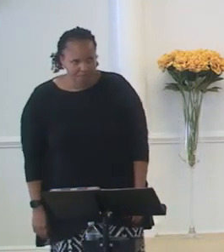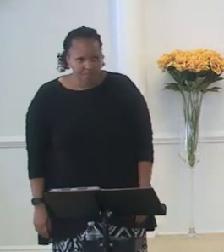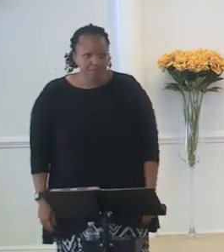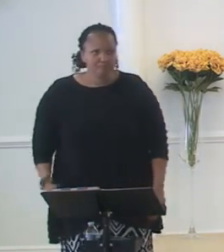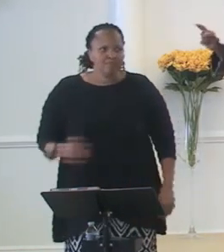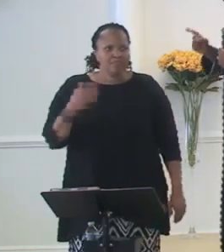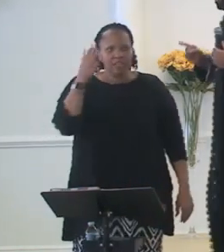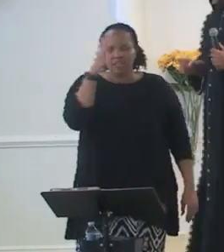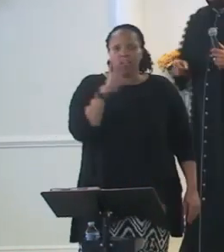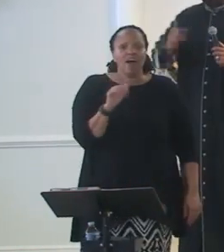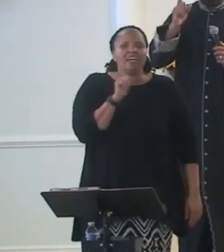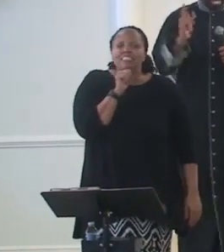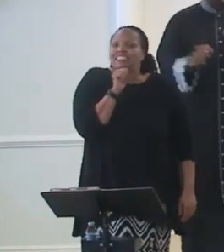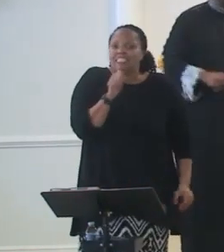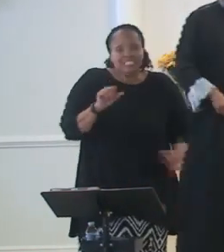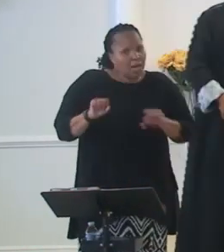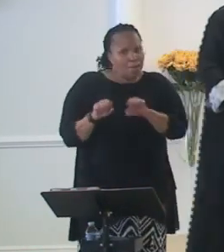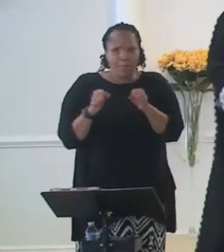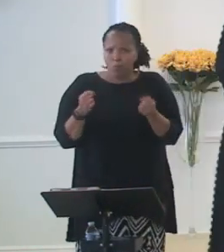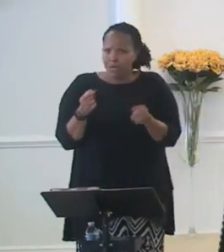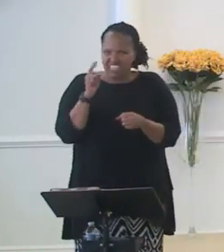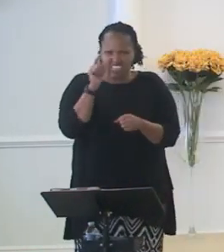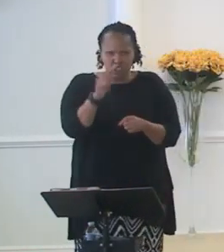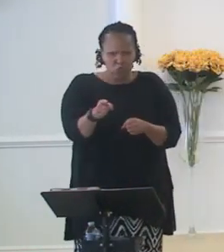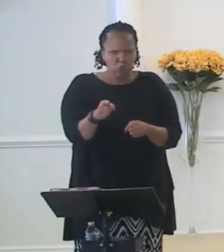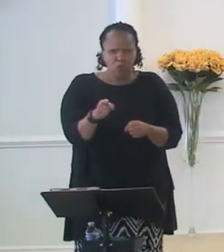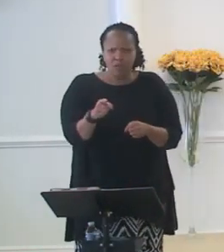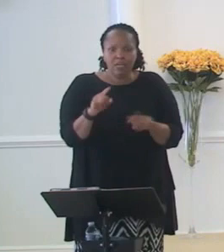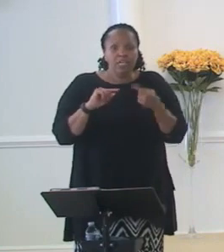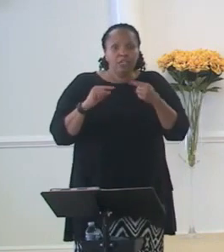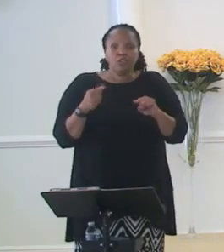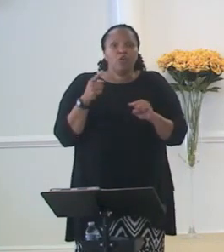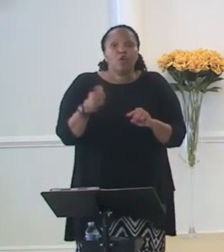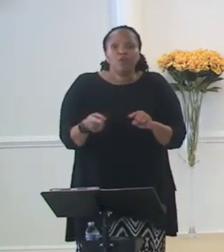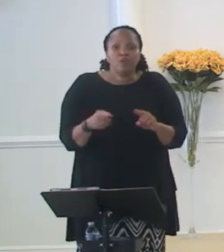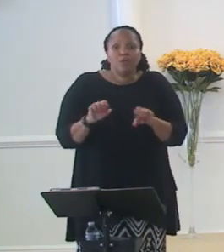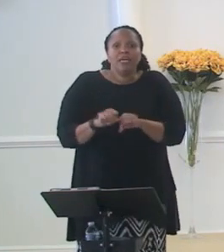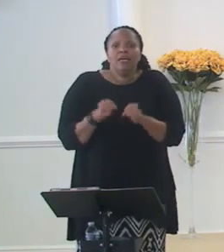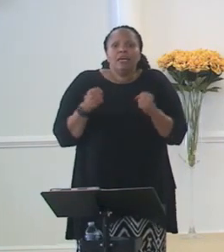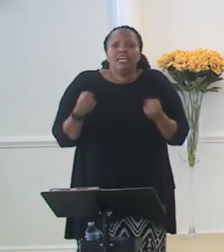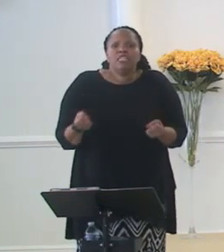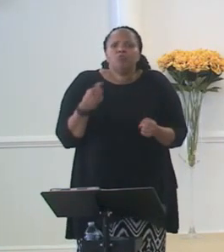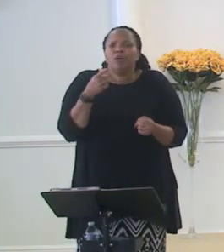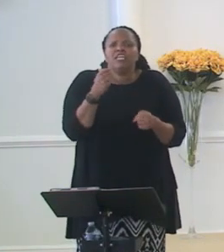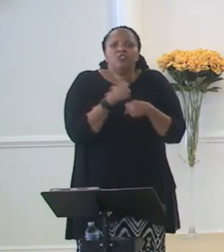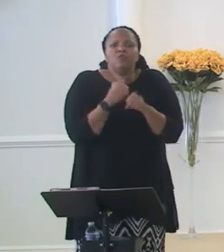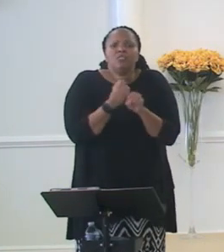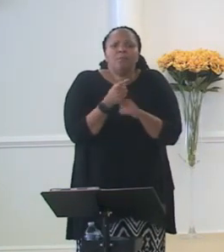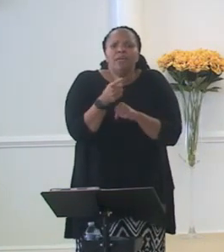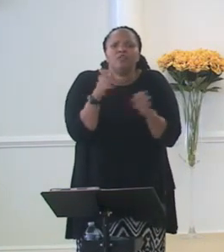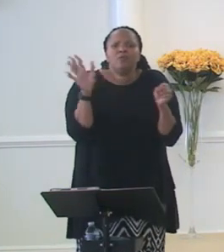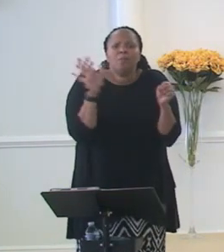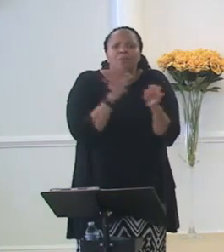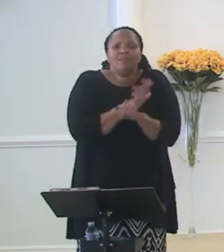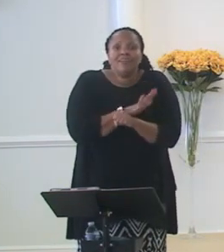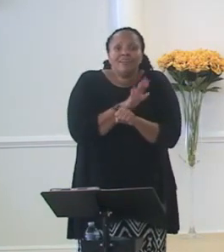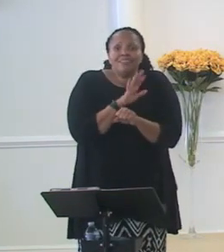God is in breaking me to shatter me, but breaking me to make me whole.